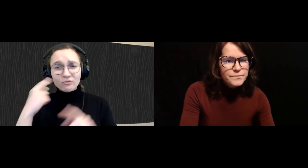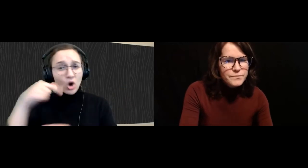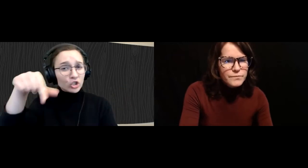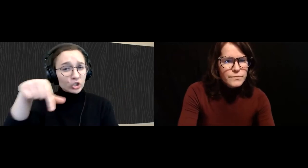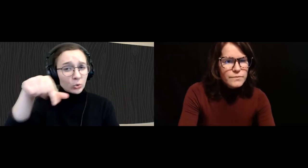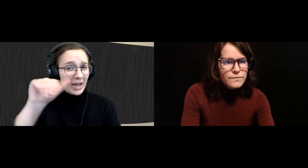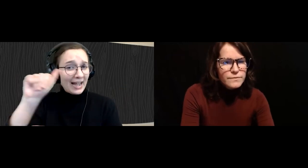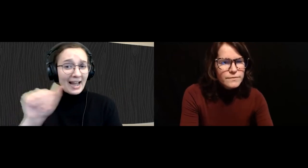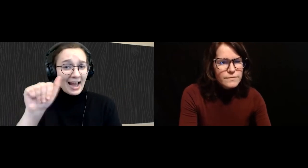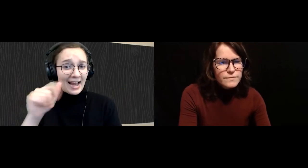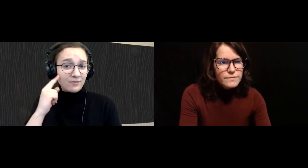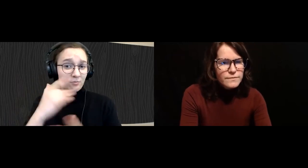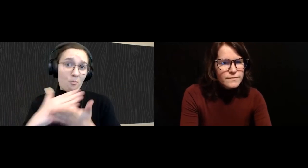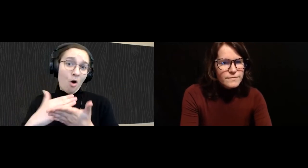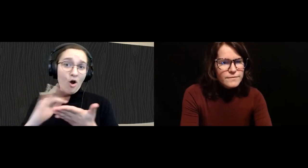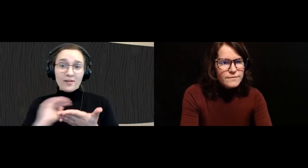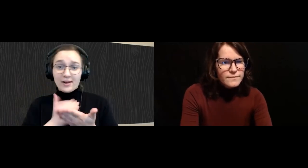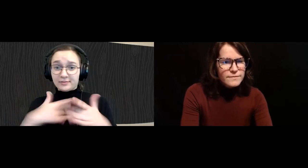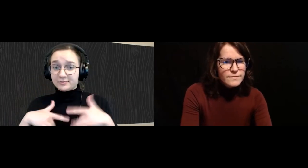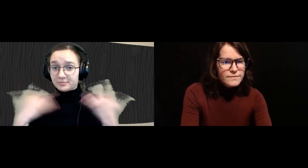So now we're ready for a Q&A time.